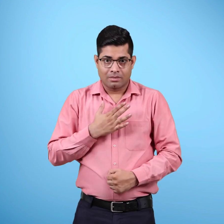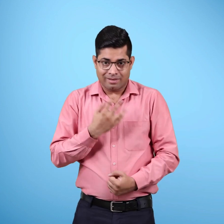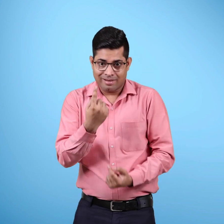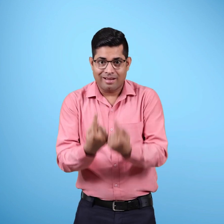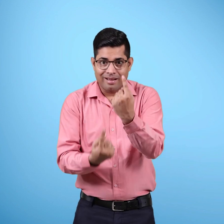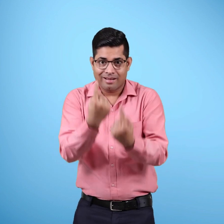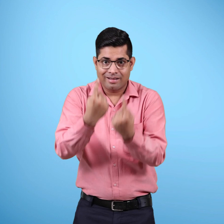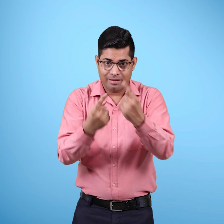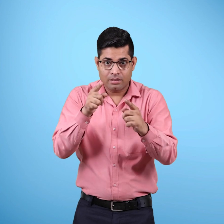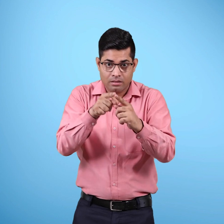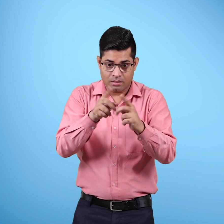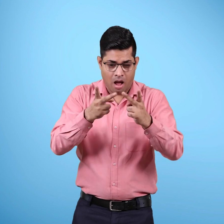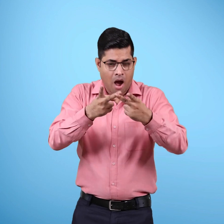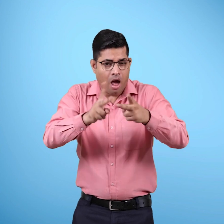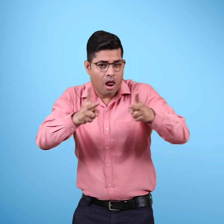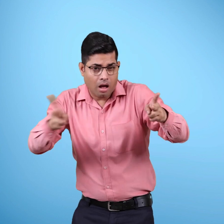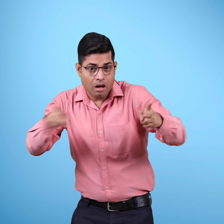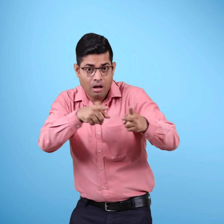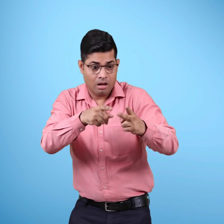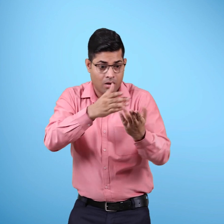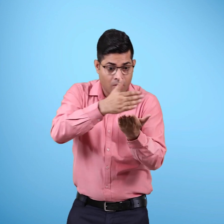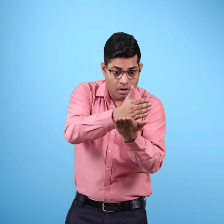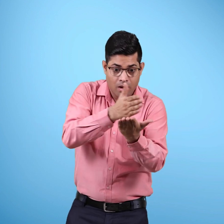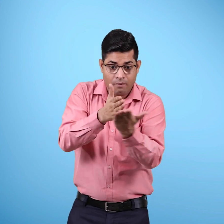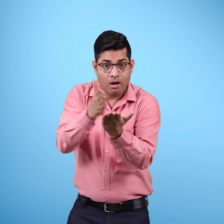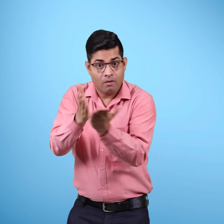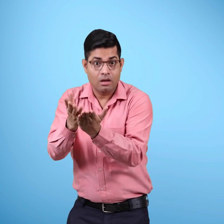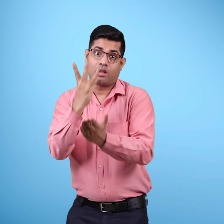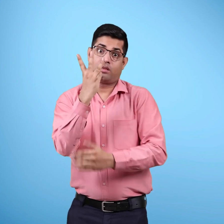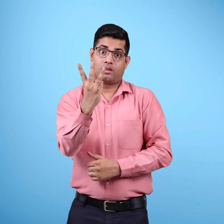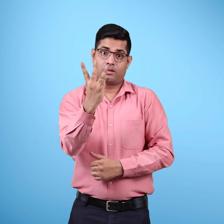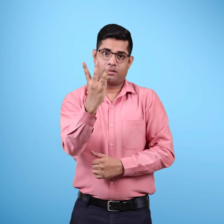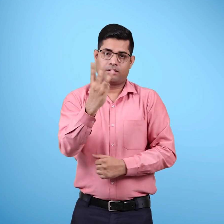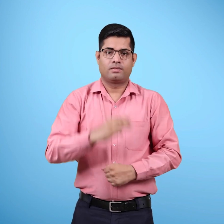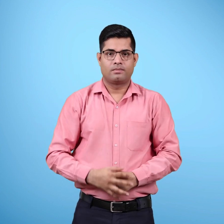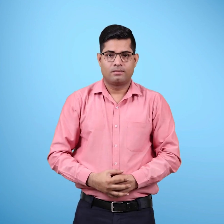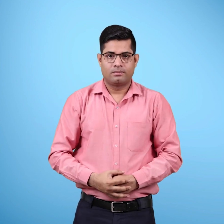Based on these characters, most plants can be classified into 3 categories: